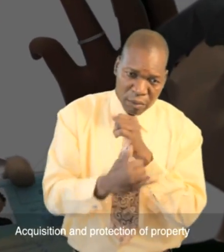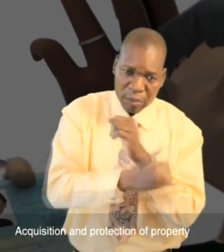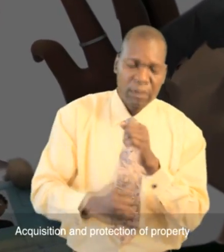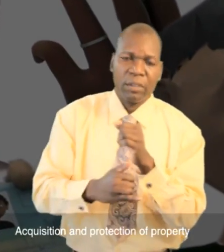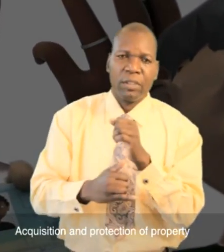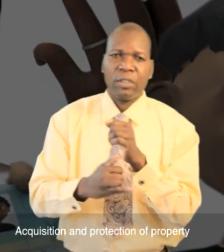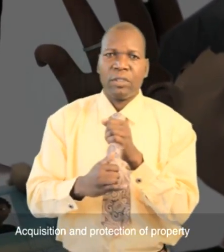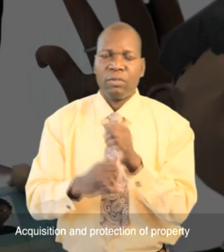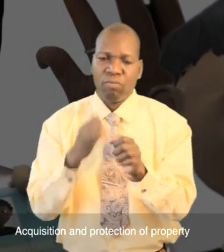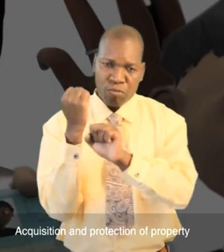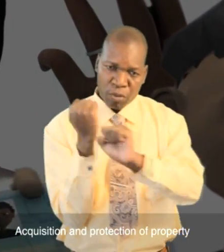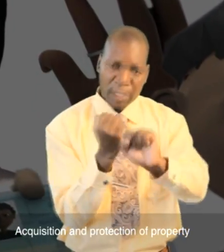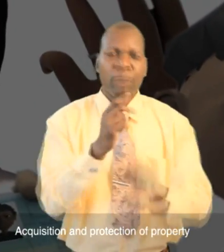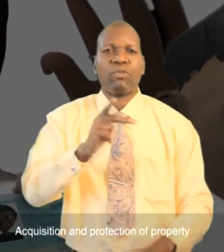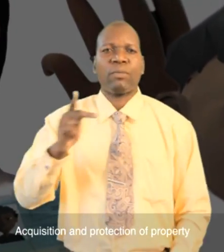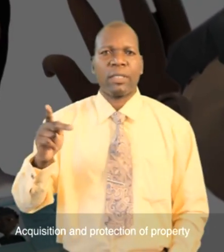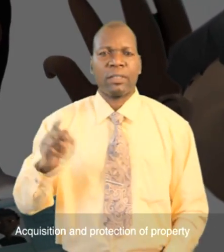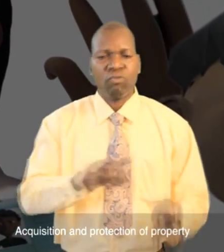acquisition and protection of property,